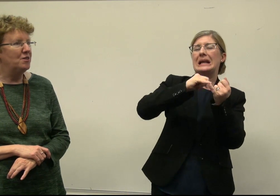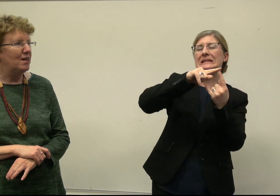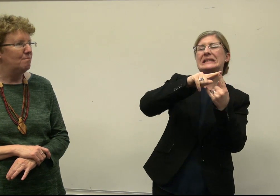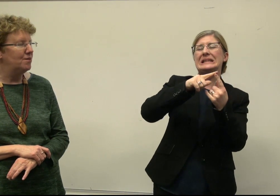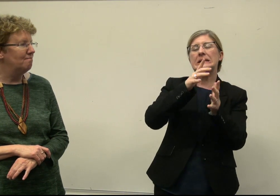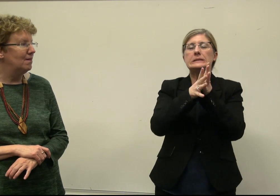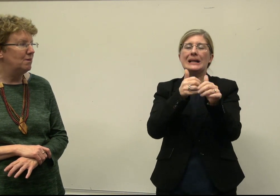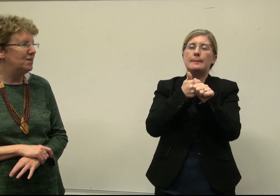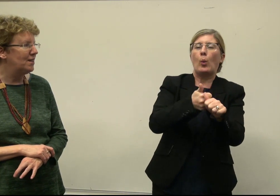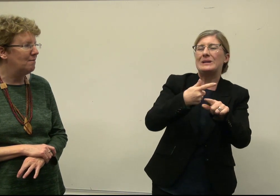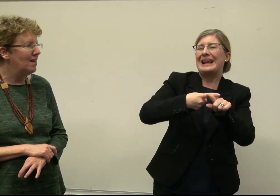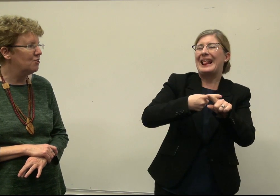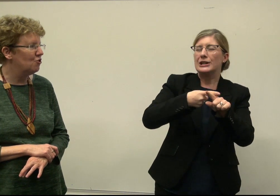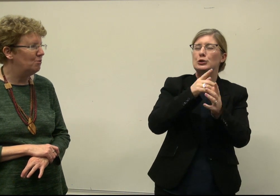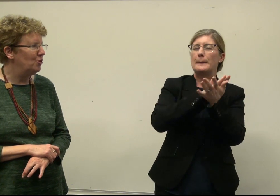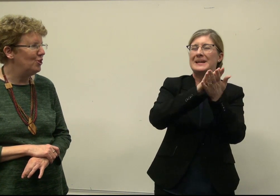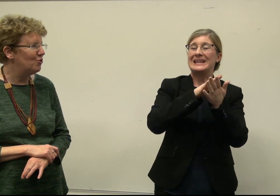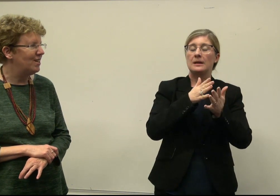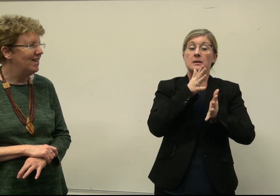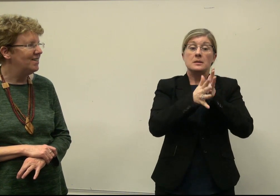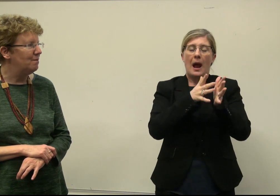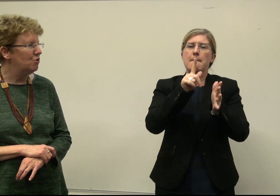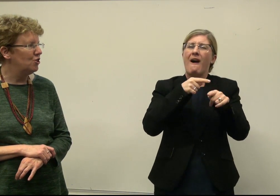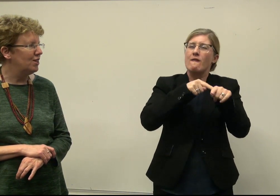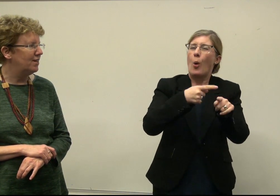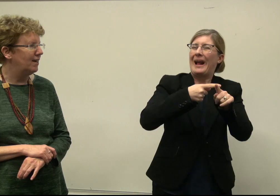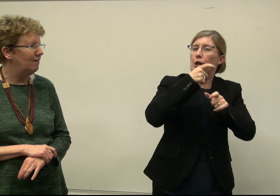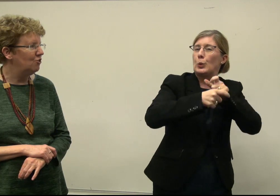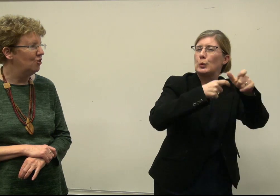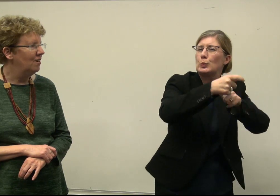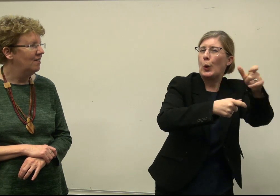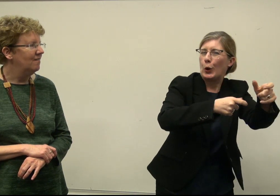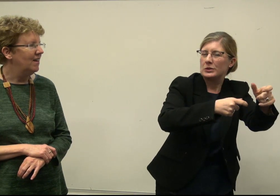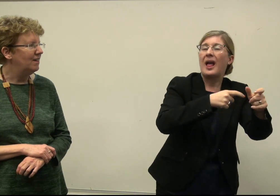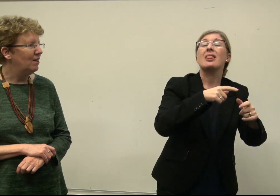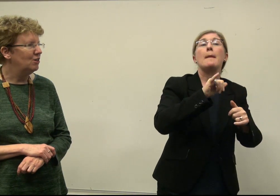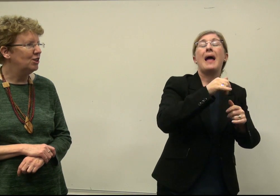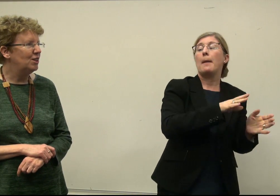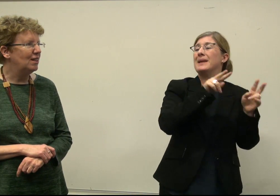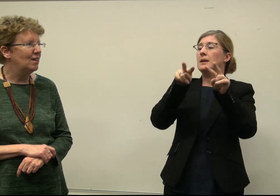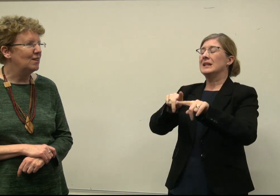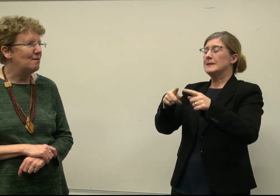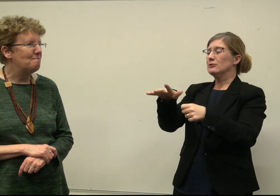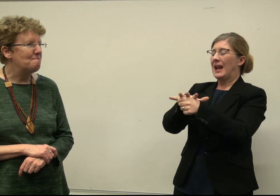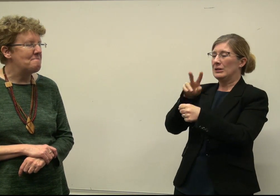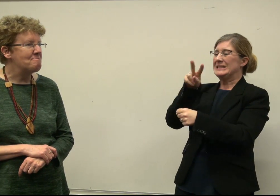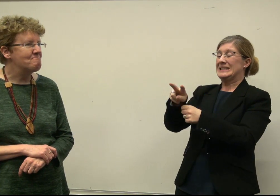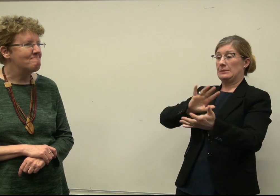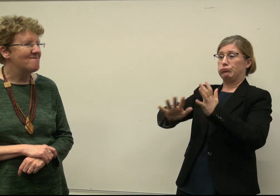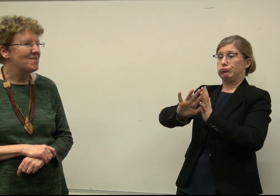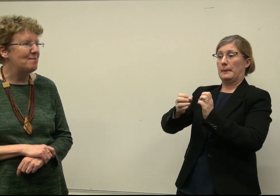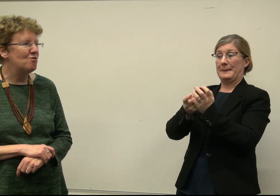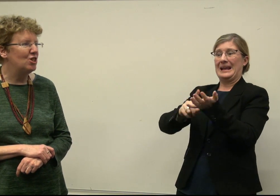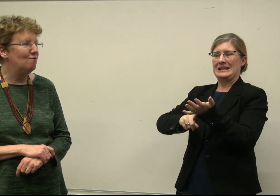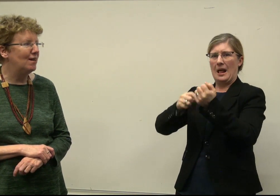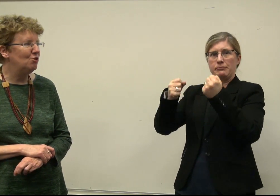other times, maybe in the same classroom or nursery, see British Sign Language. And I just think that